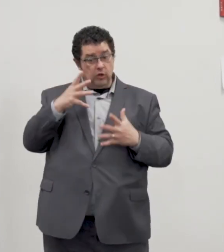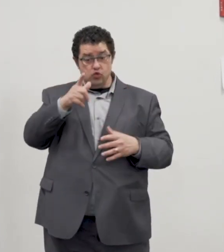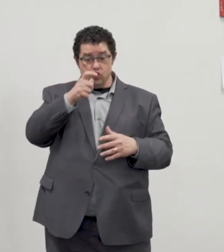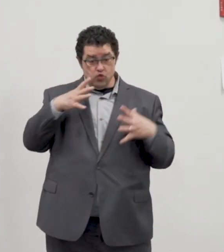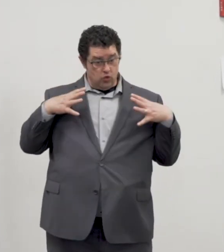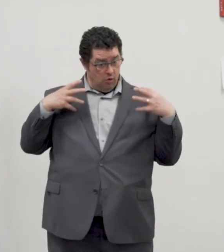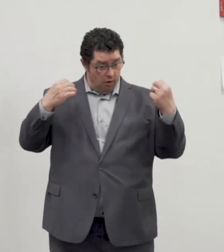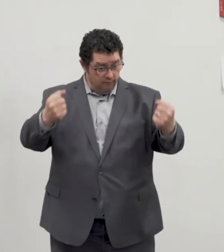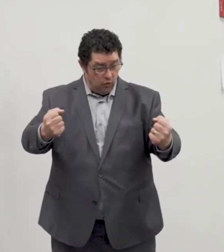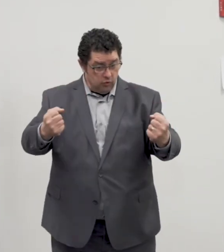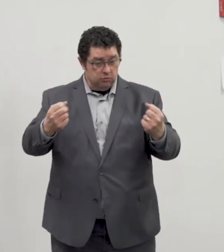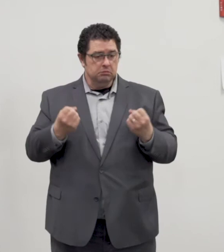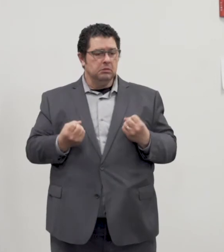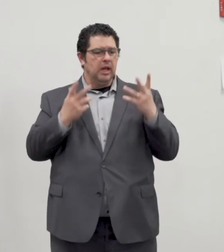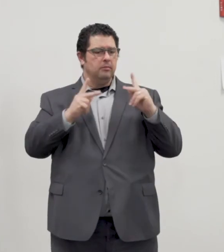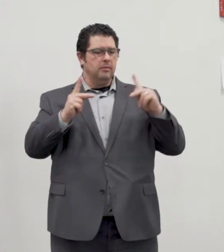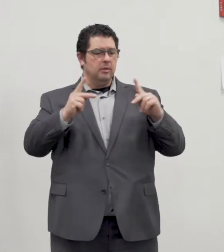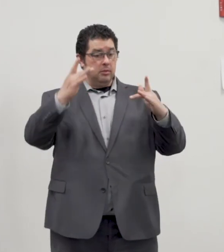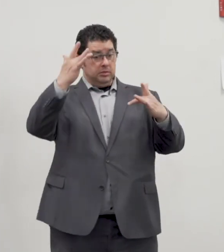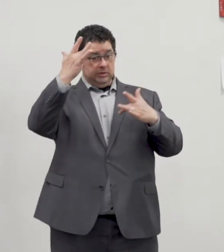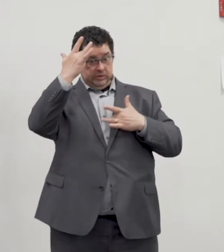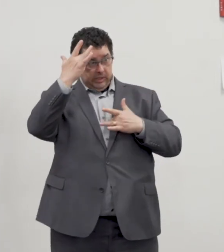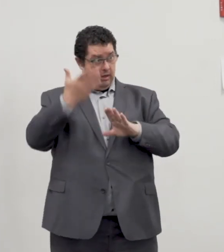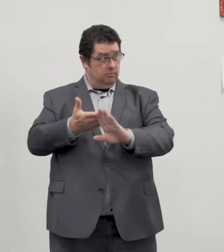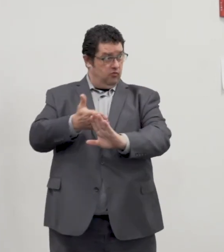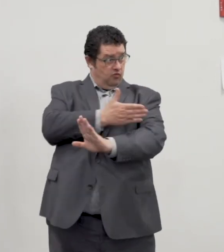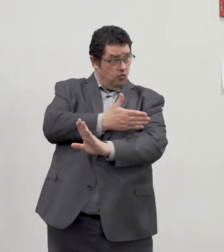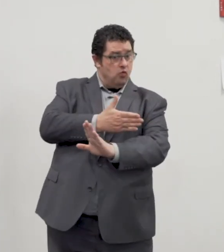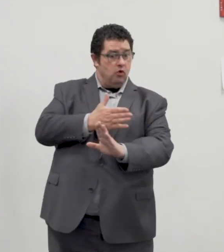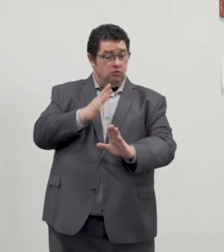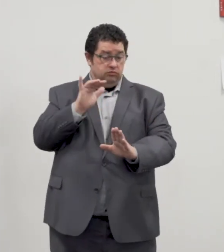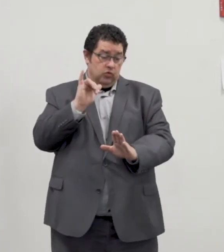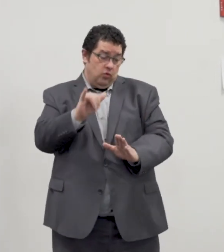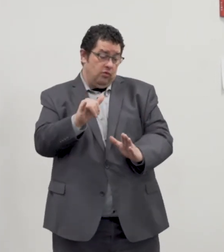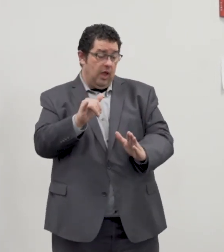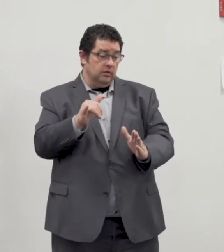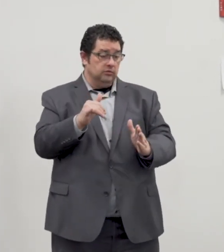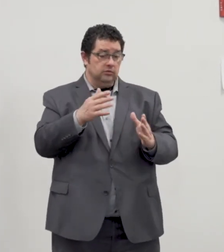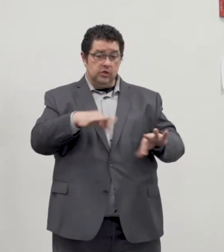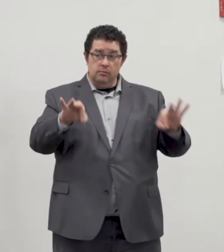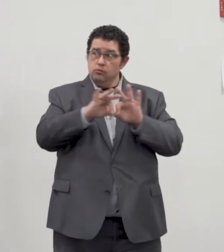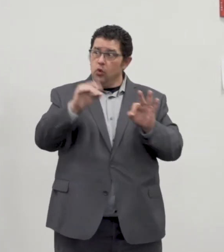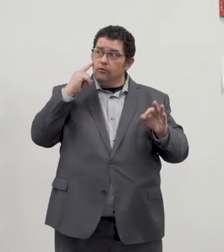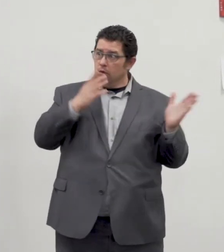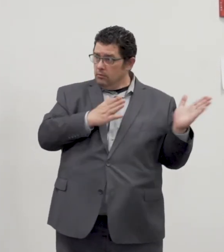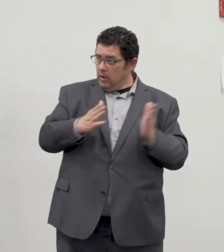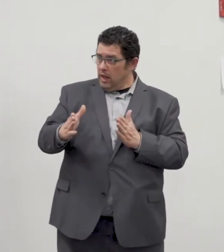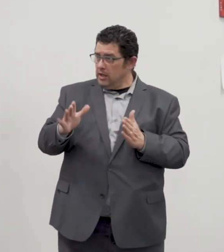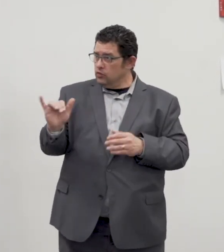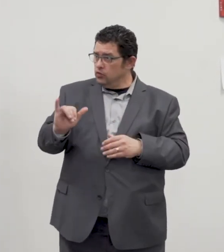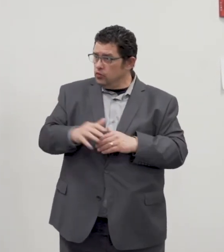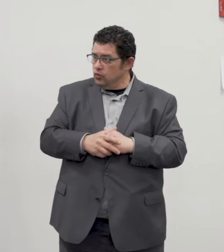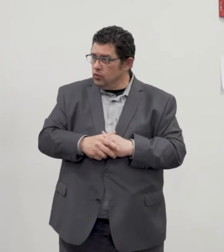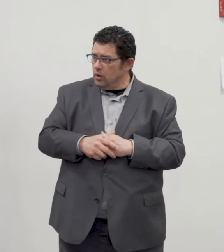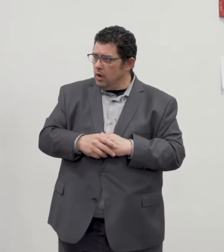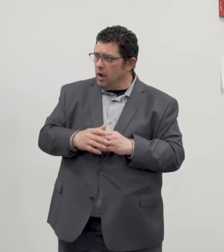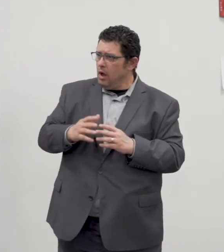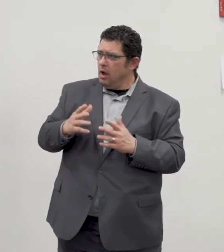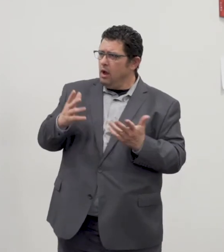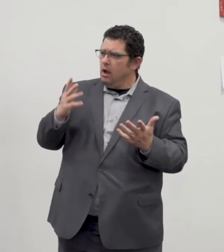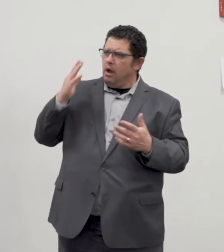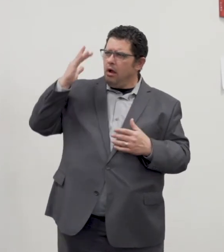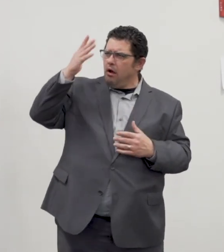and the percentage of people who have been infected in our community. That's important for planning purposes as well. How far away do you think we are from a point at